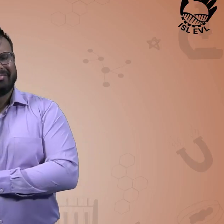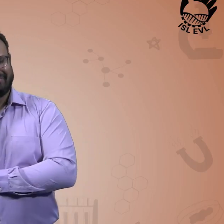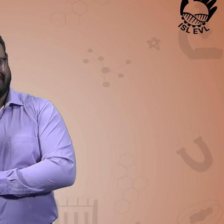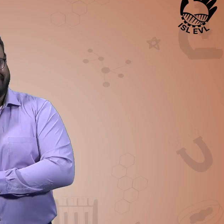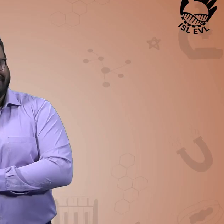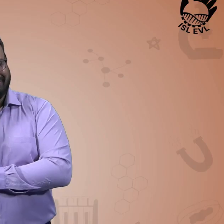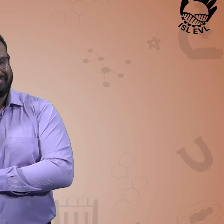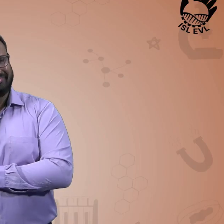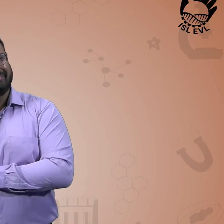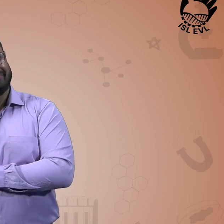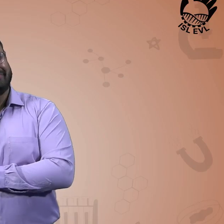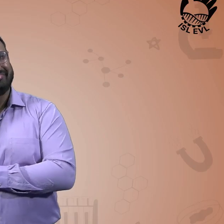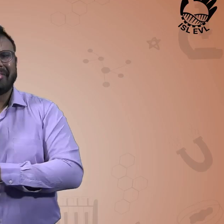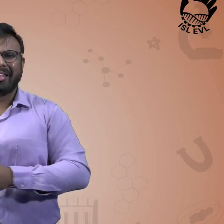you probably think and wonder